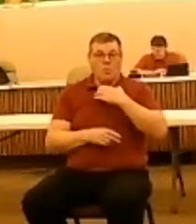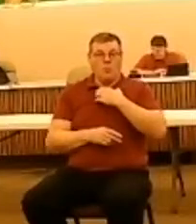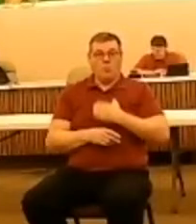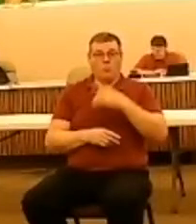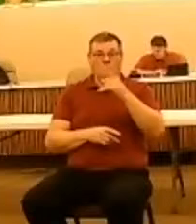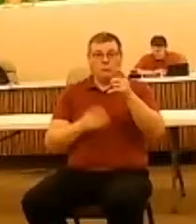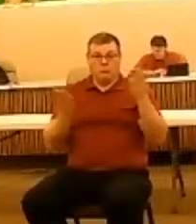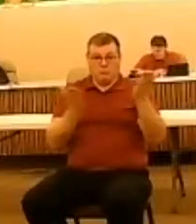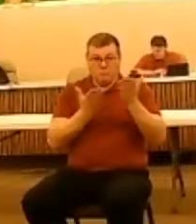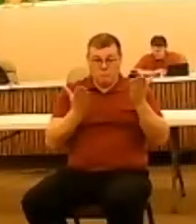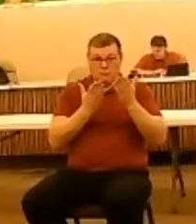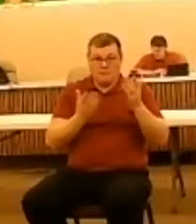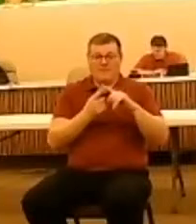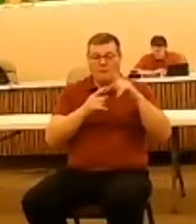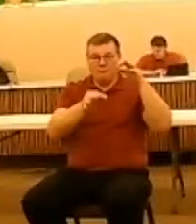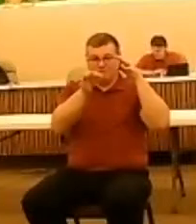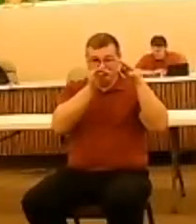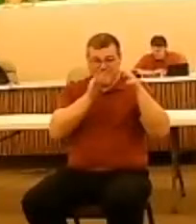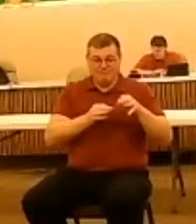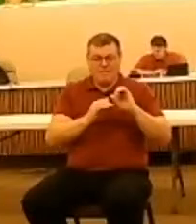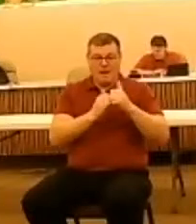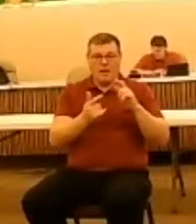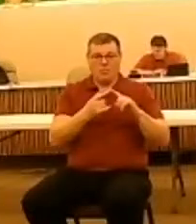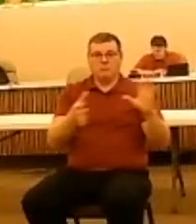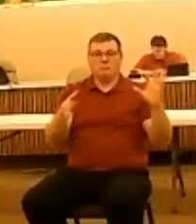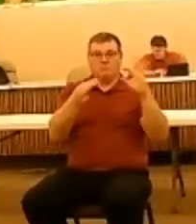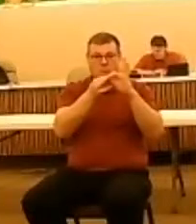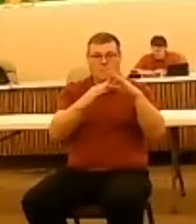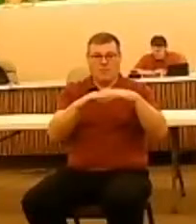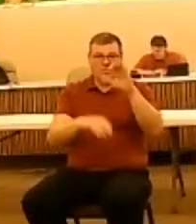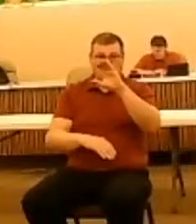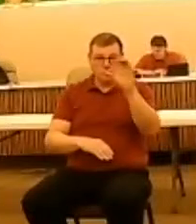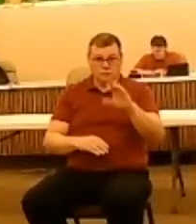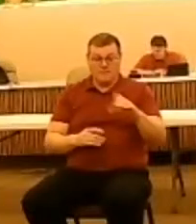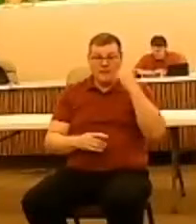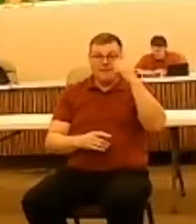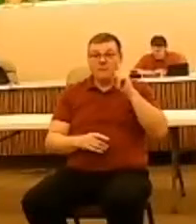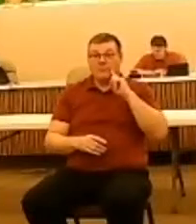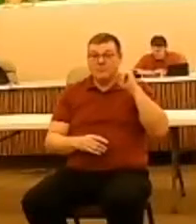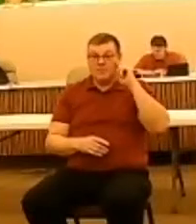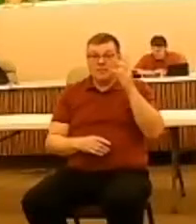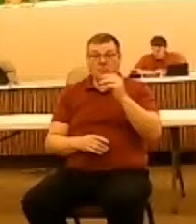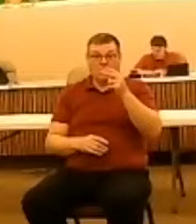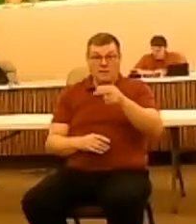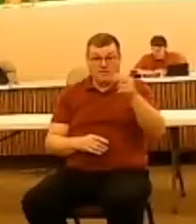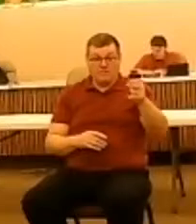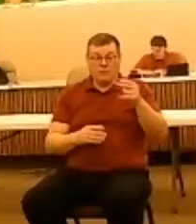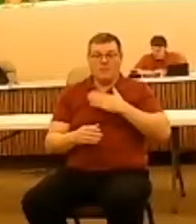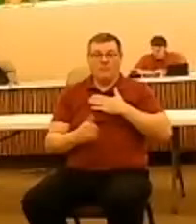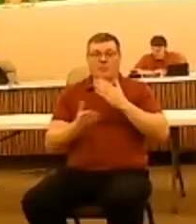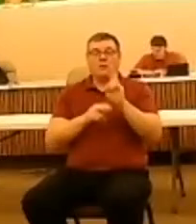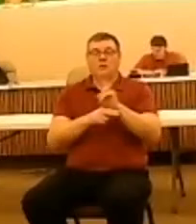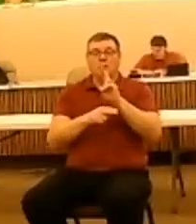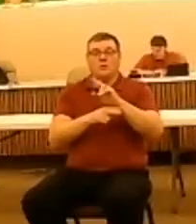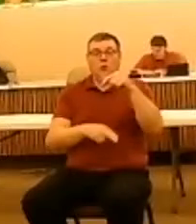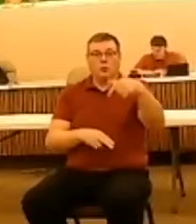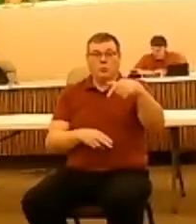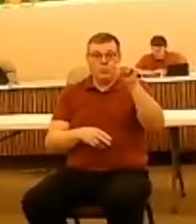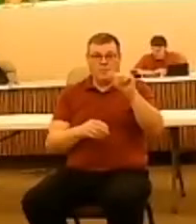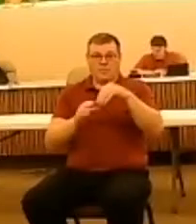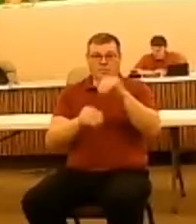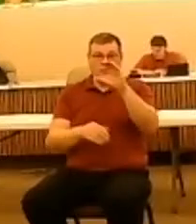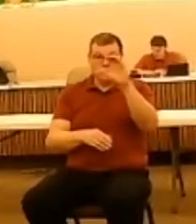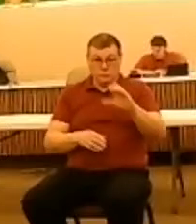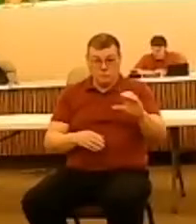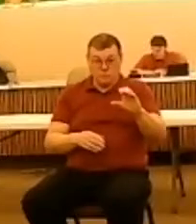henrietta.org/wishyouwerehere for detailed instructions on how to connect on Zoom. For the deaf or hard of hearing, please use the Q&A feature in Zoom. For